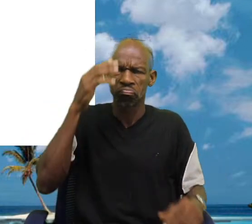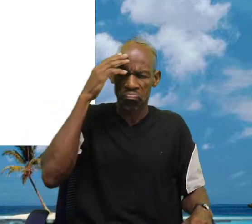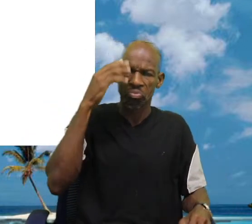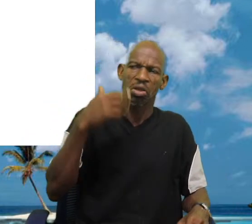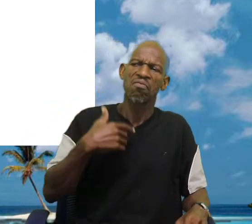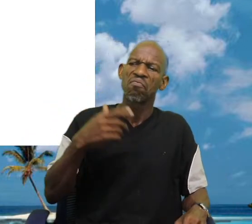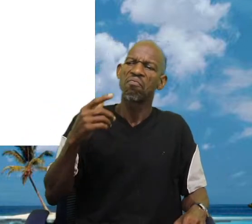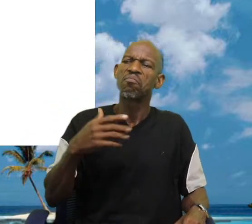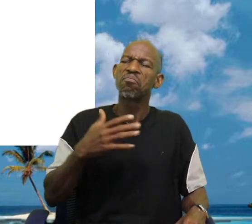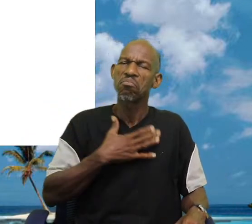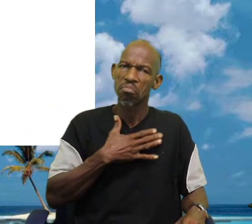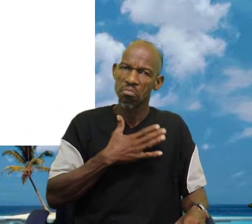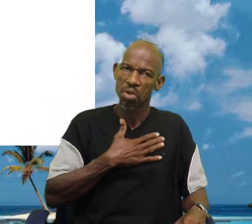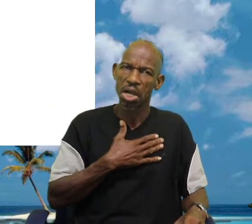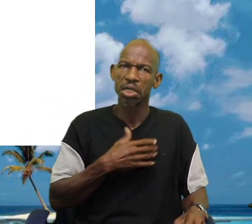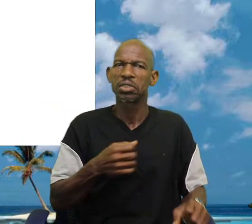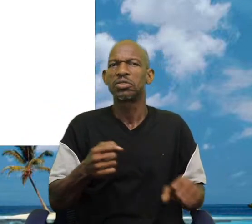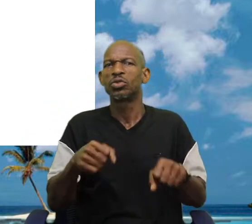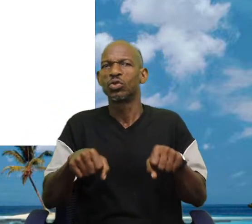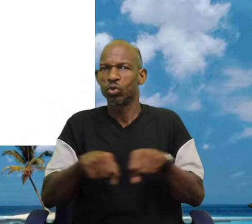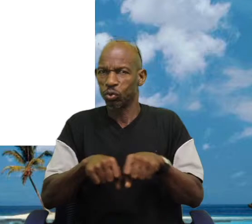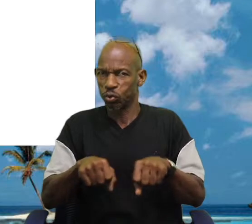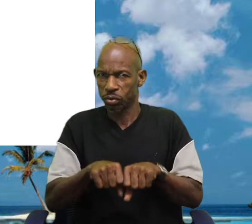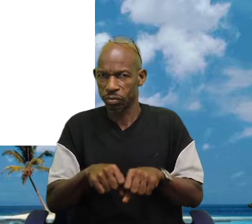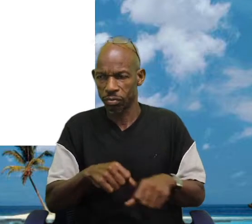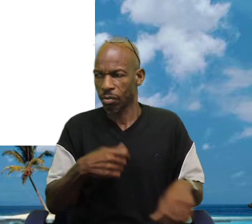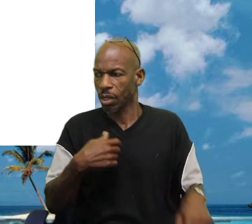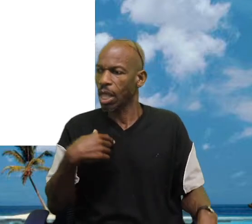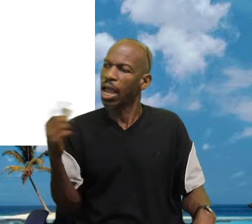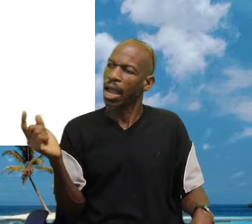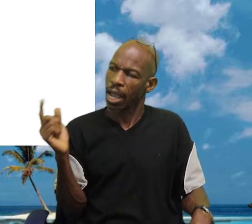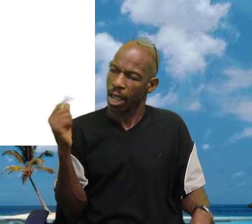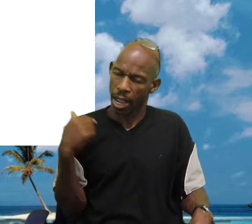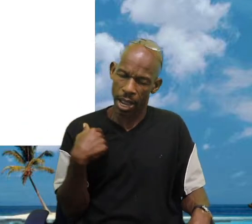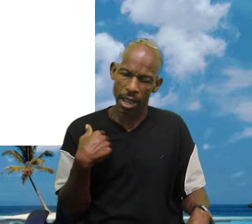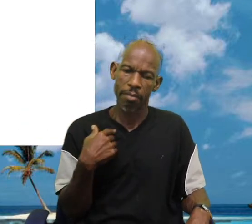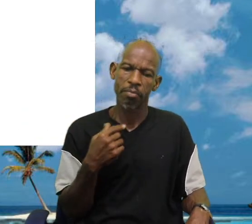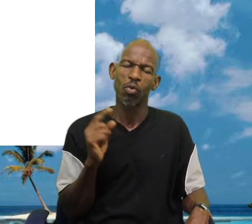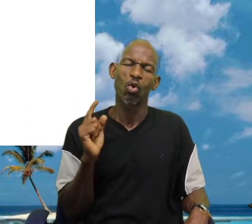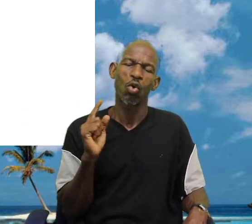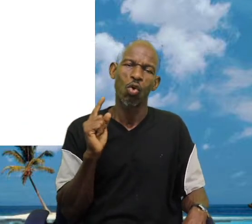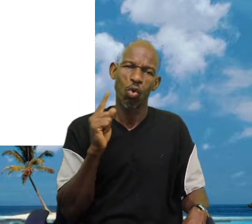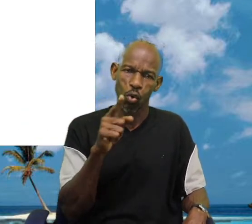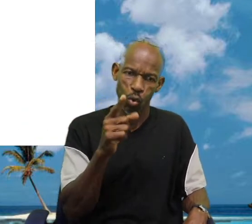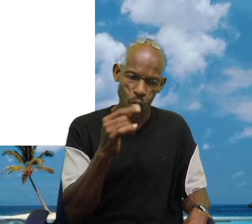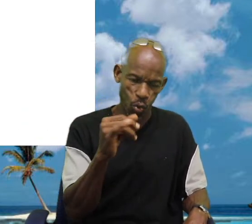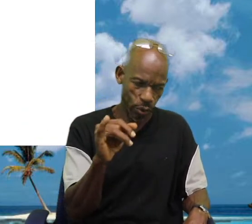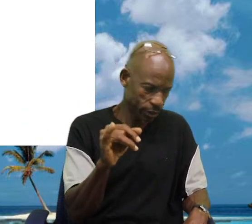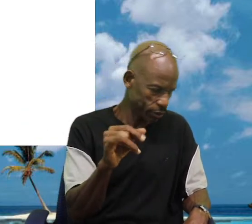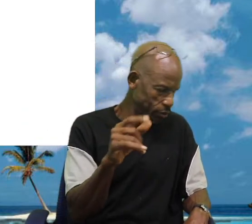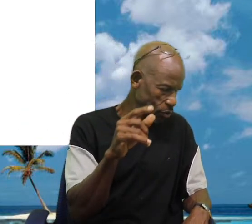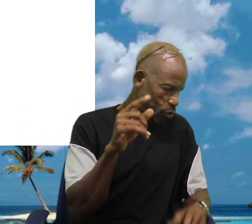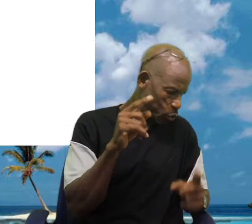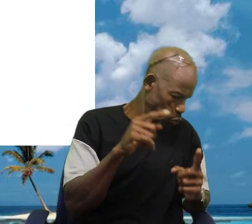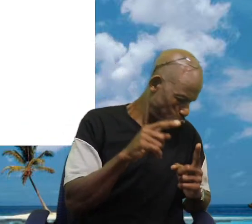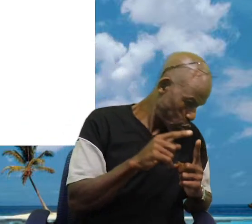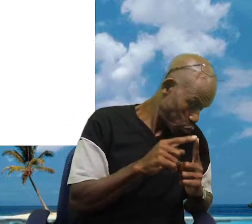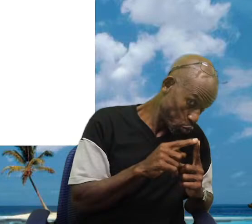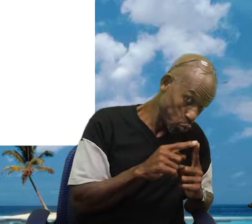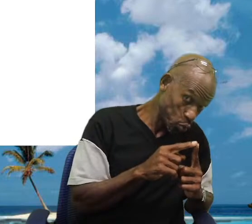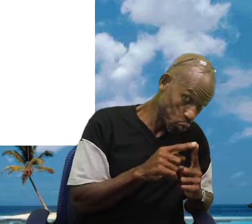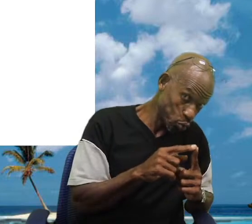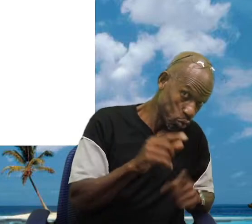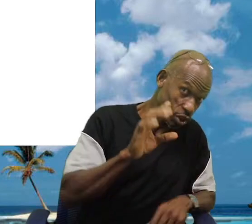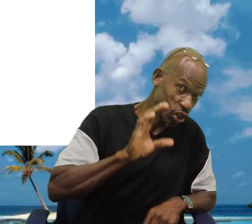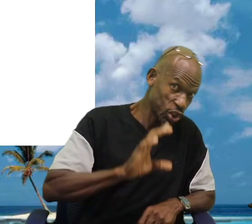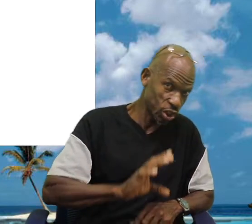shoe. And we say it when we are English speakers, we'll say it. Right? So in English,